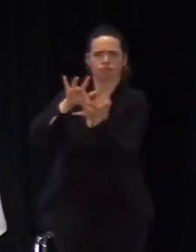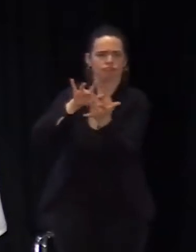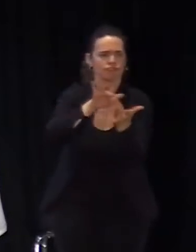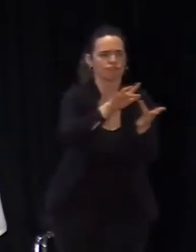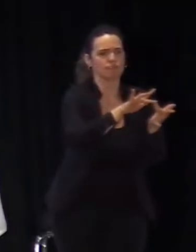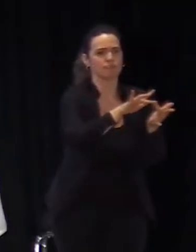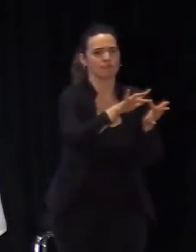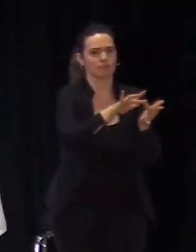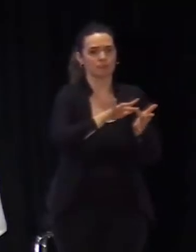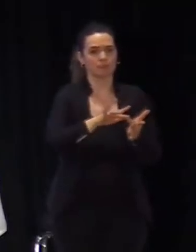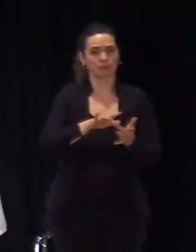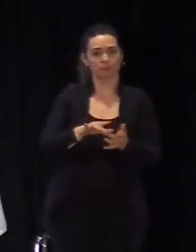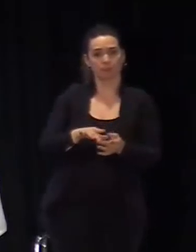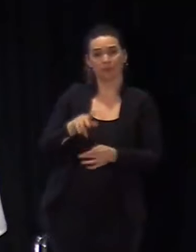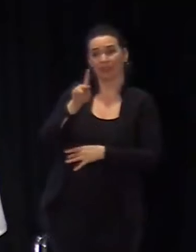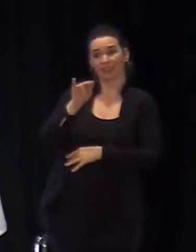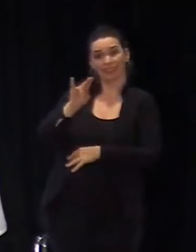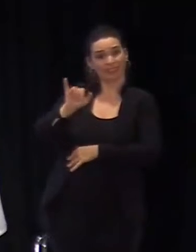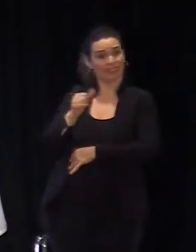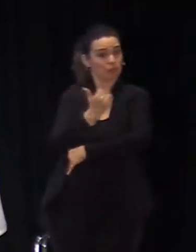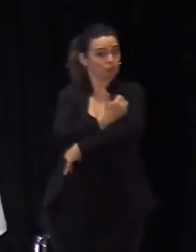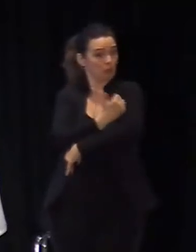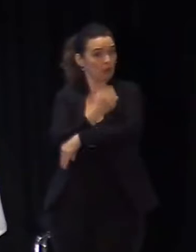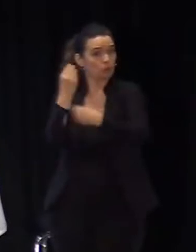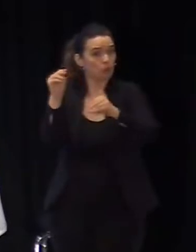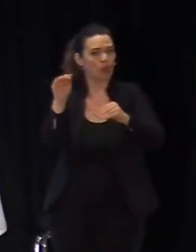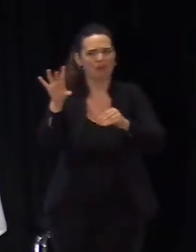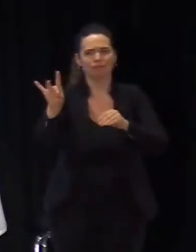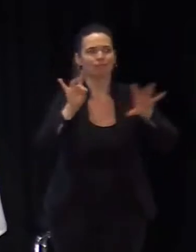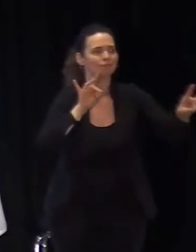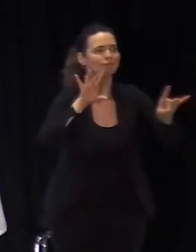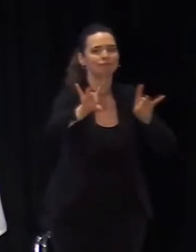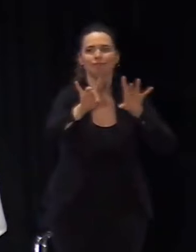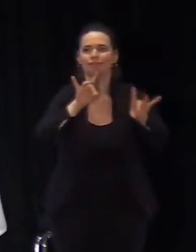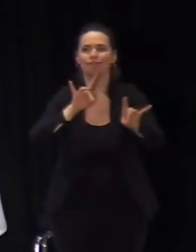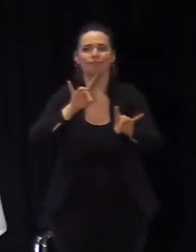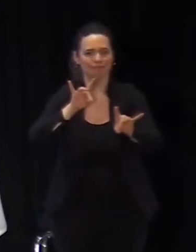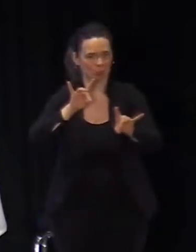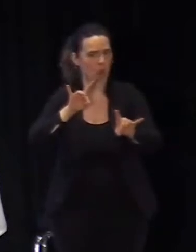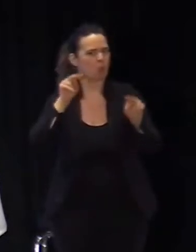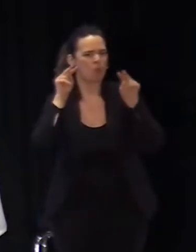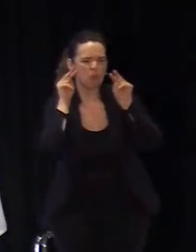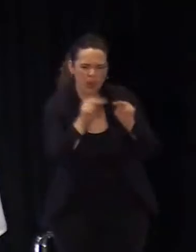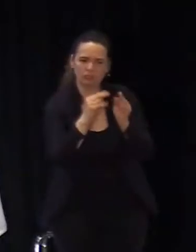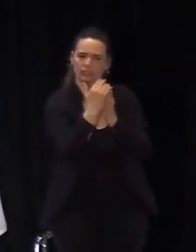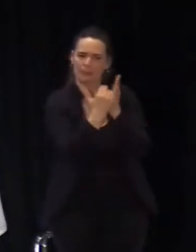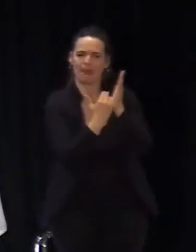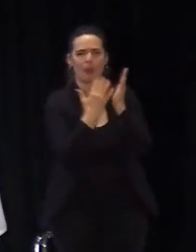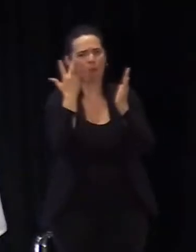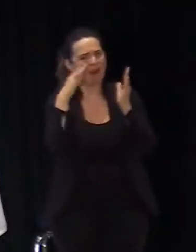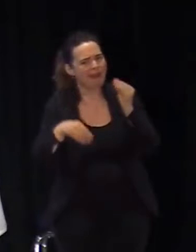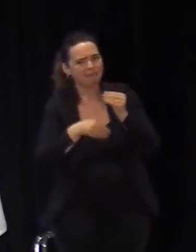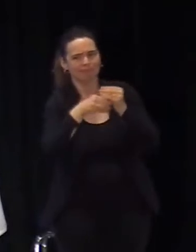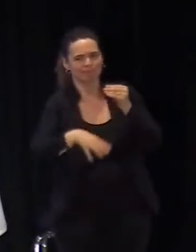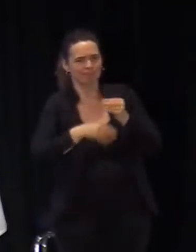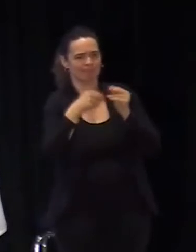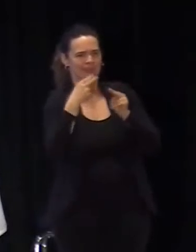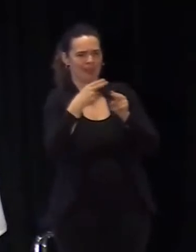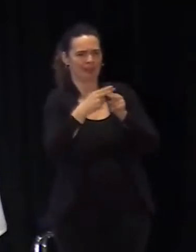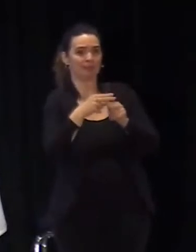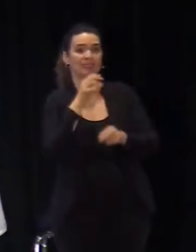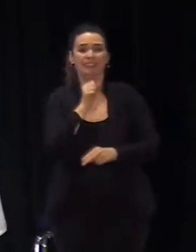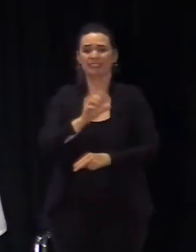on list for our seniors who are waiting there. These are our seniors who had real technology challenges to get on and